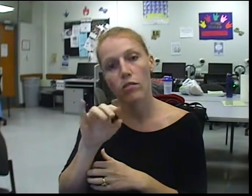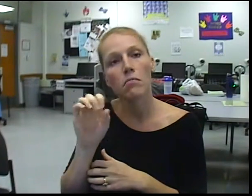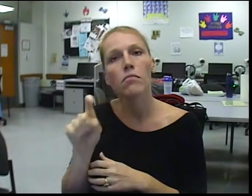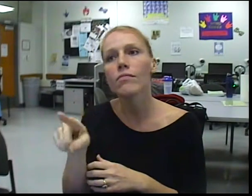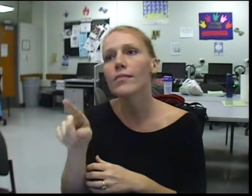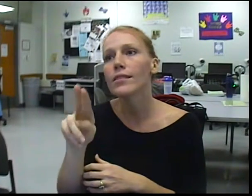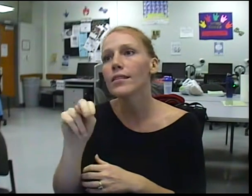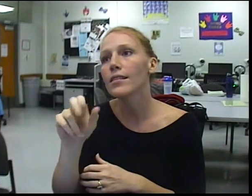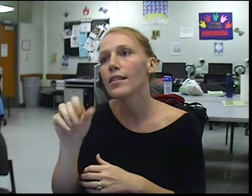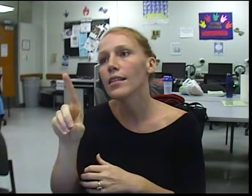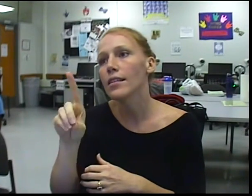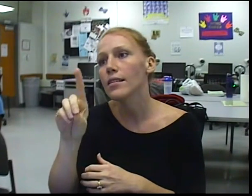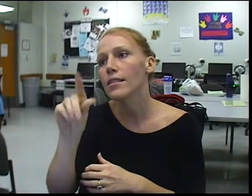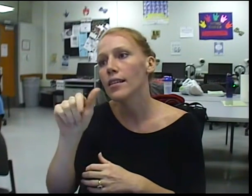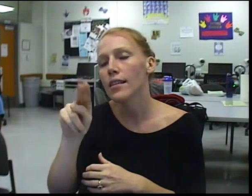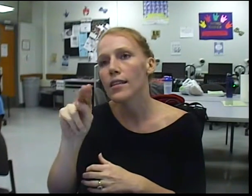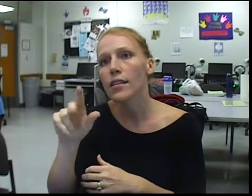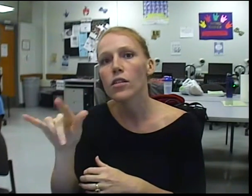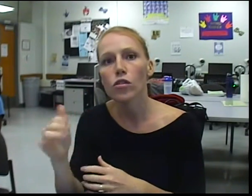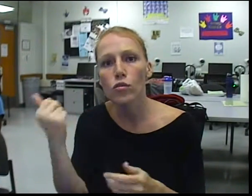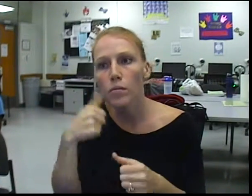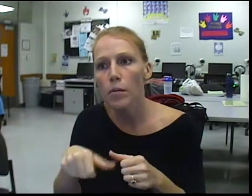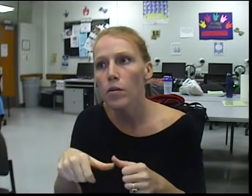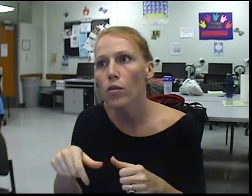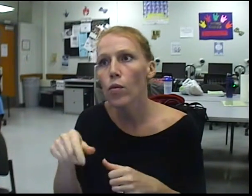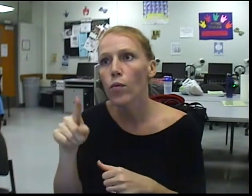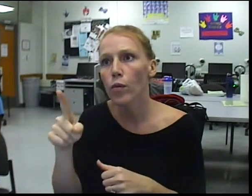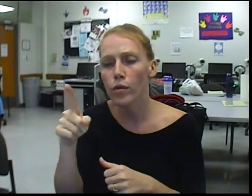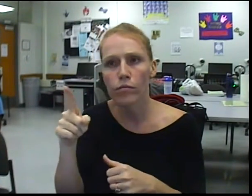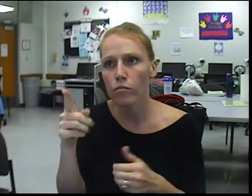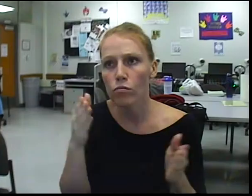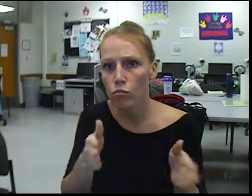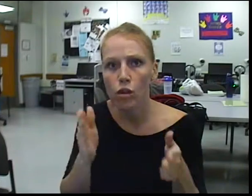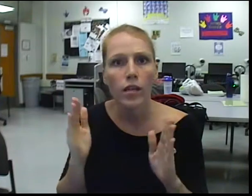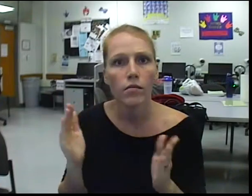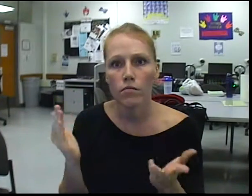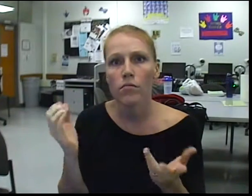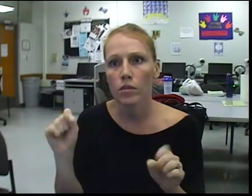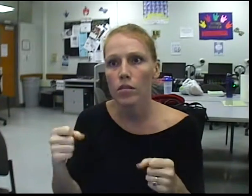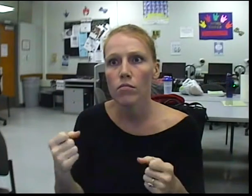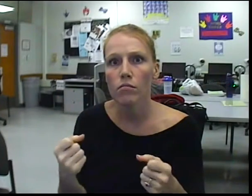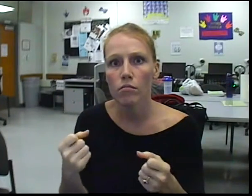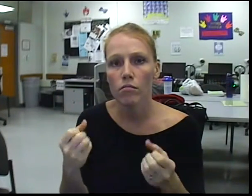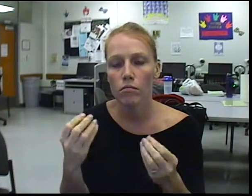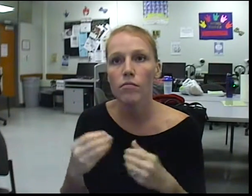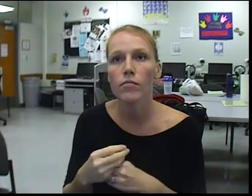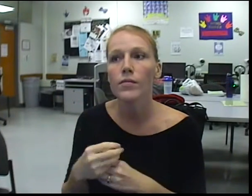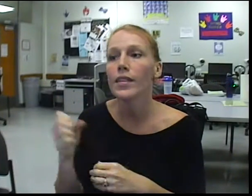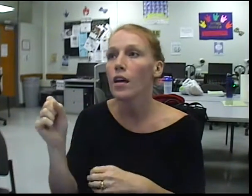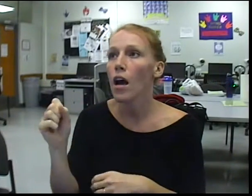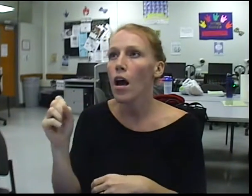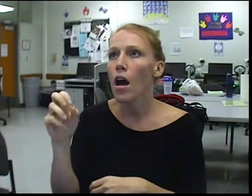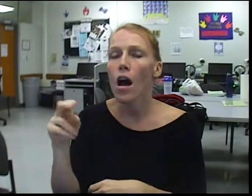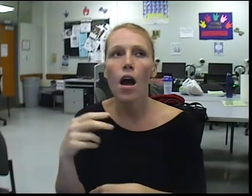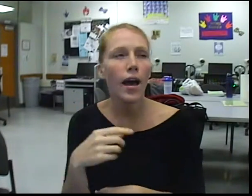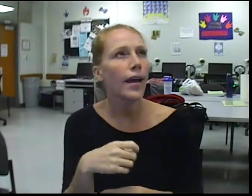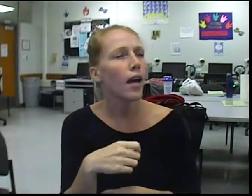Desalination. One method used evaporation. You know what that was? The water evaporates and the salt stays.